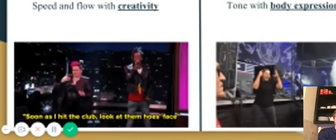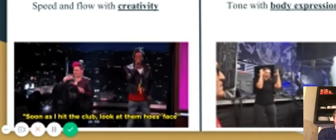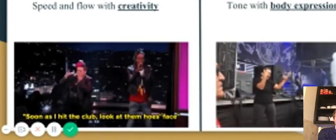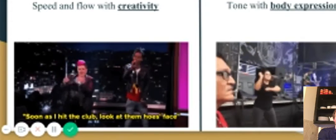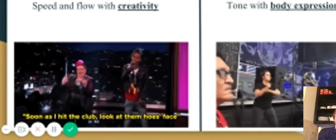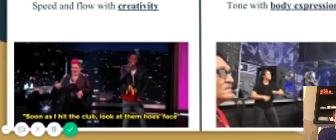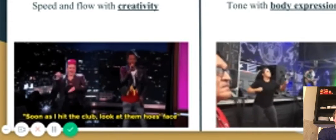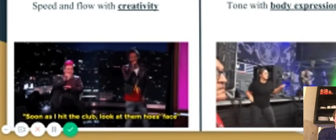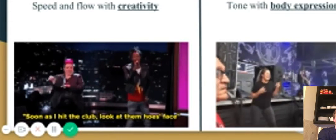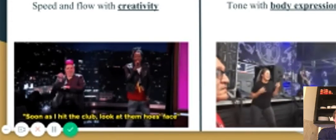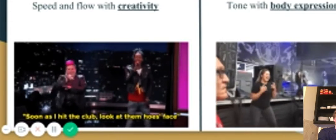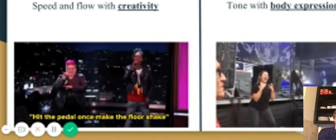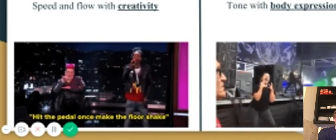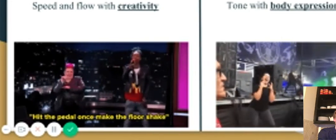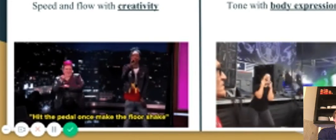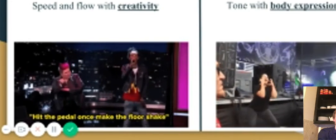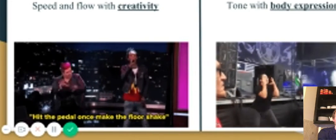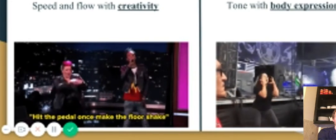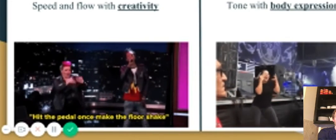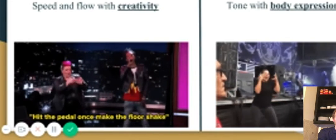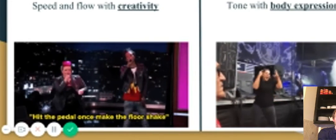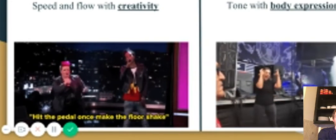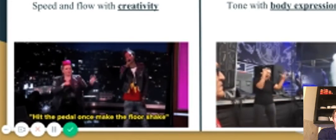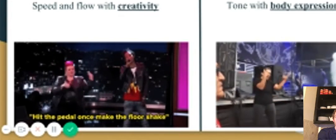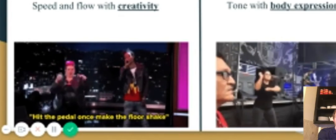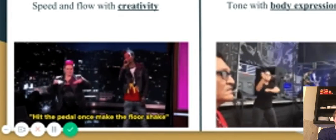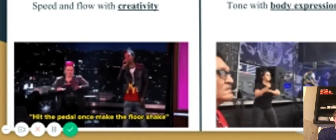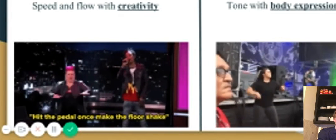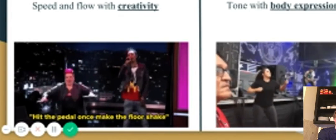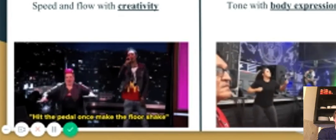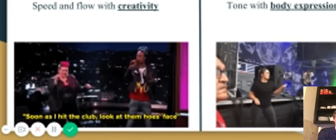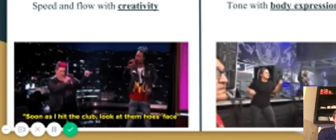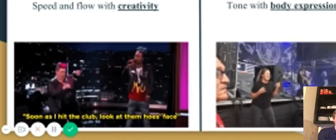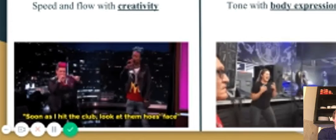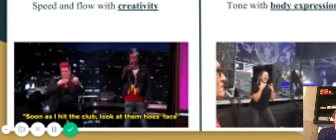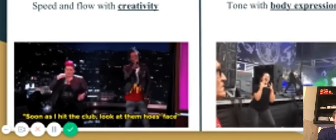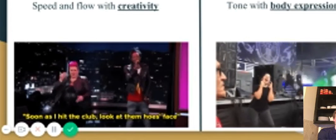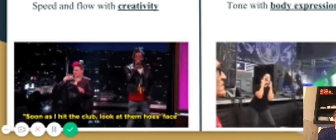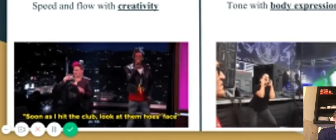This allows us to keep up with the speed of rappers such as